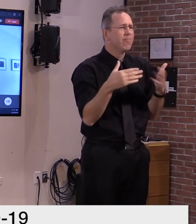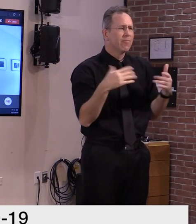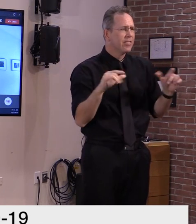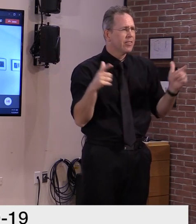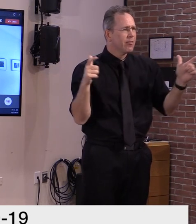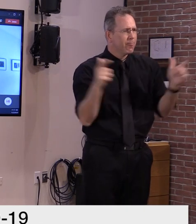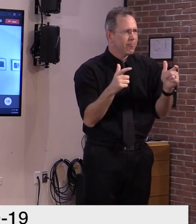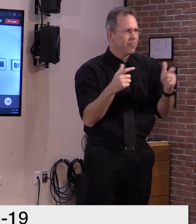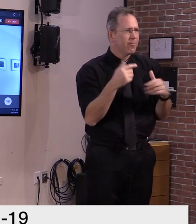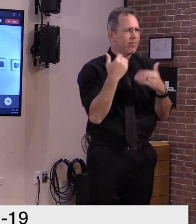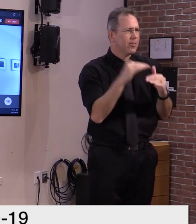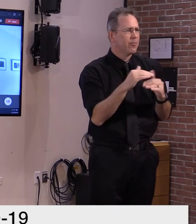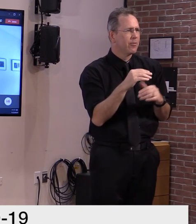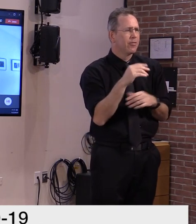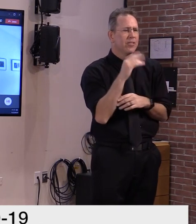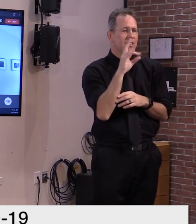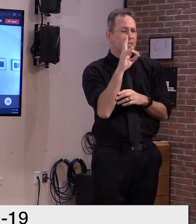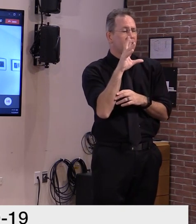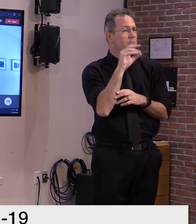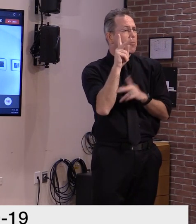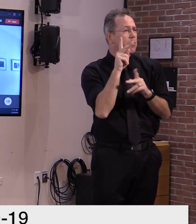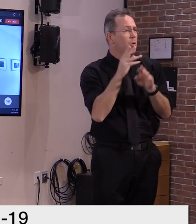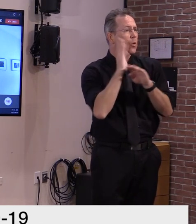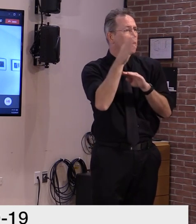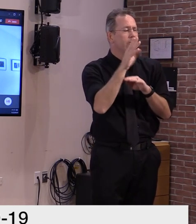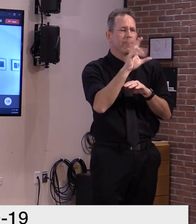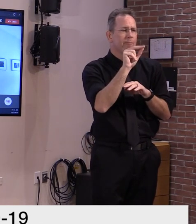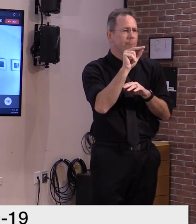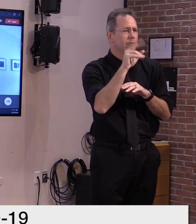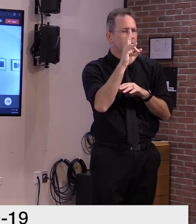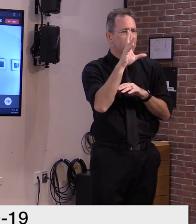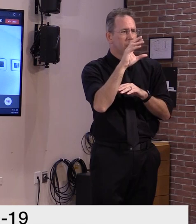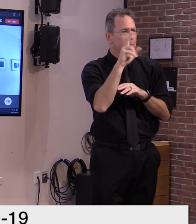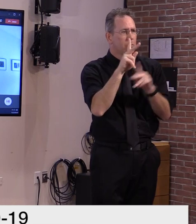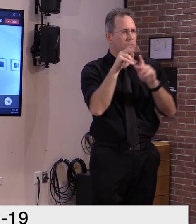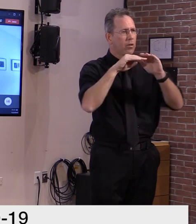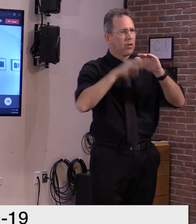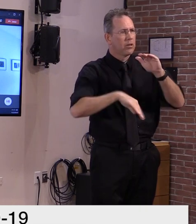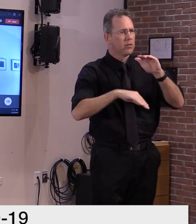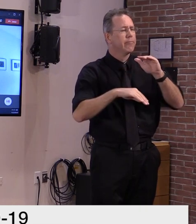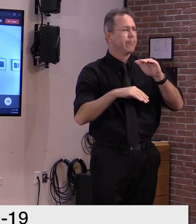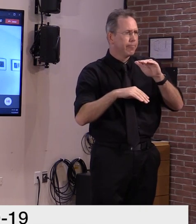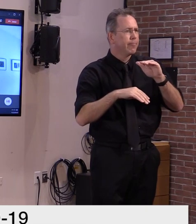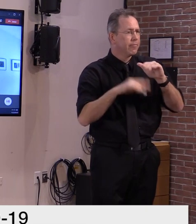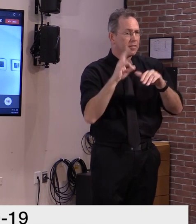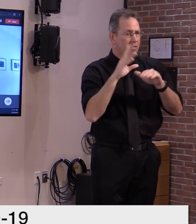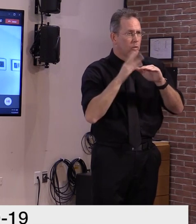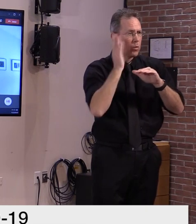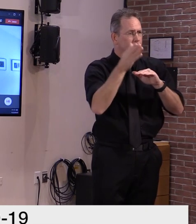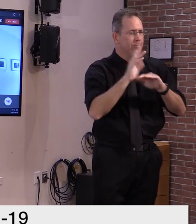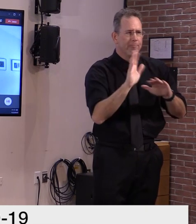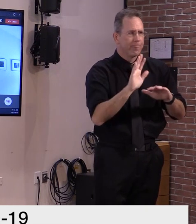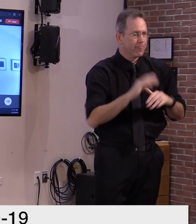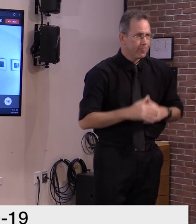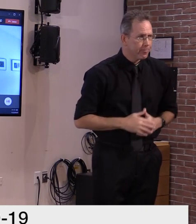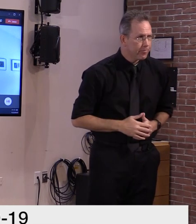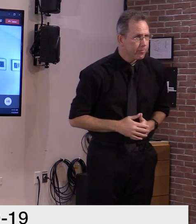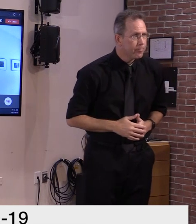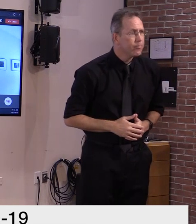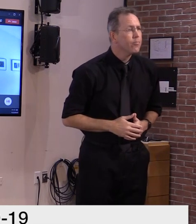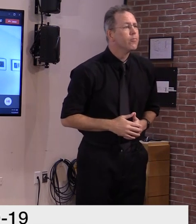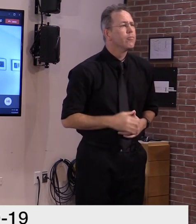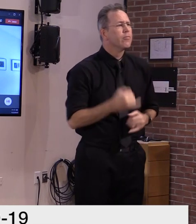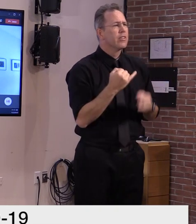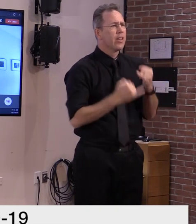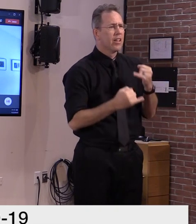fire occupancy, or a maximum of 75 people in that space. And then finally, the final thing I